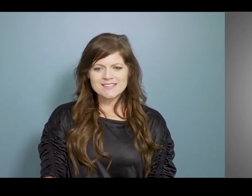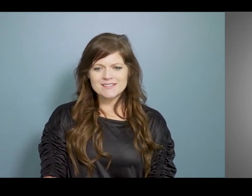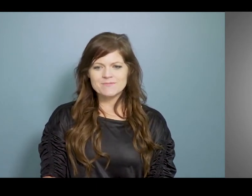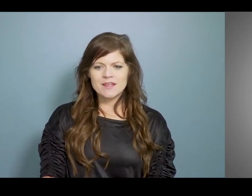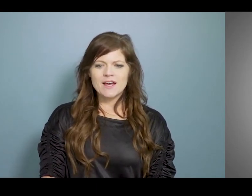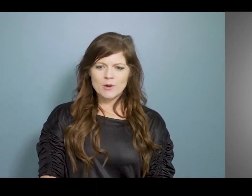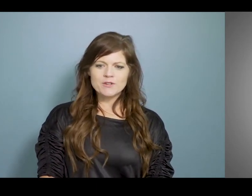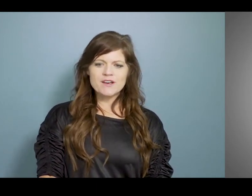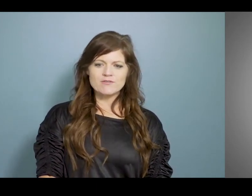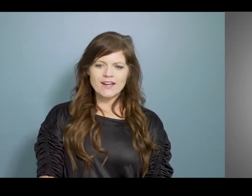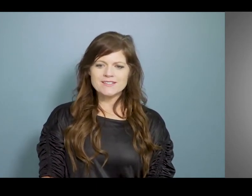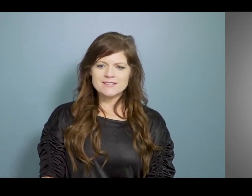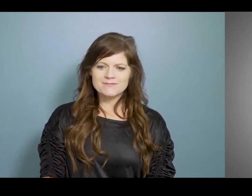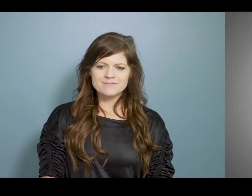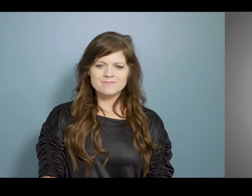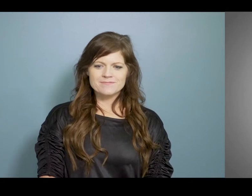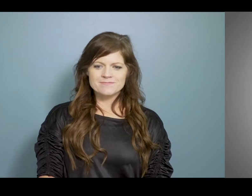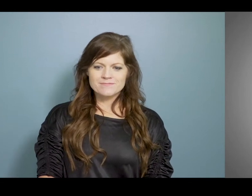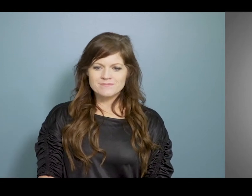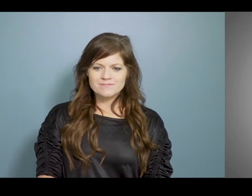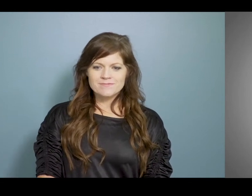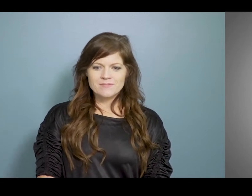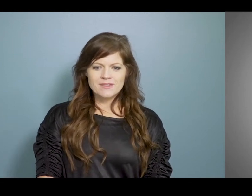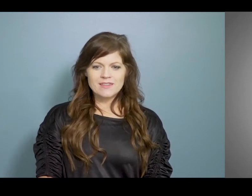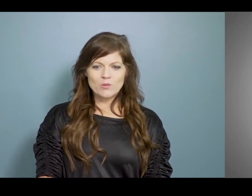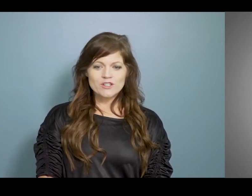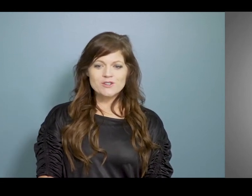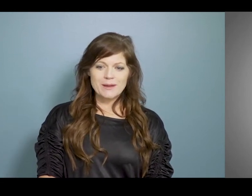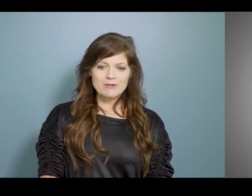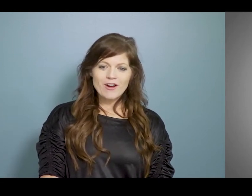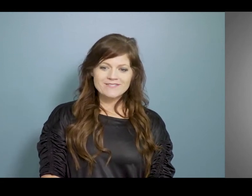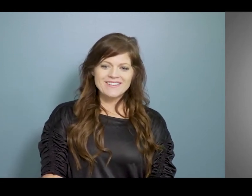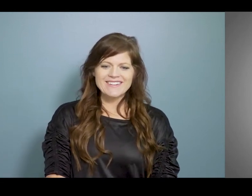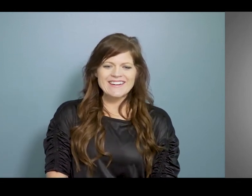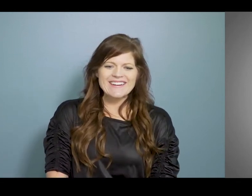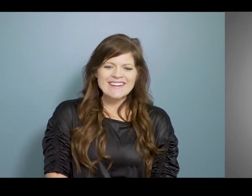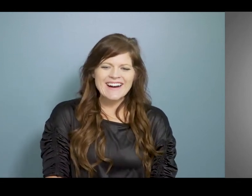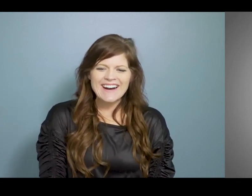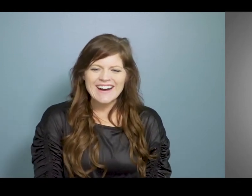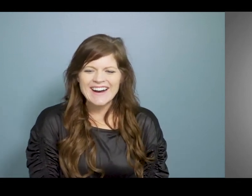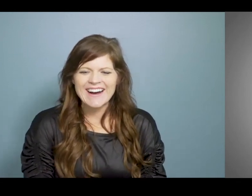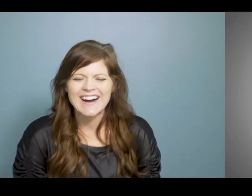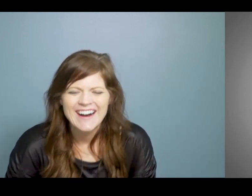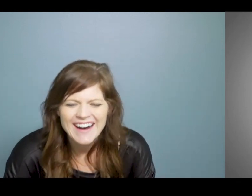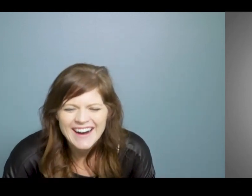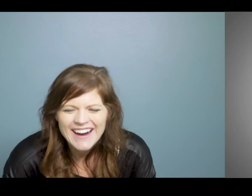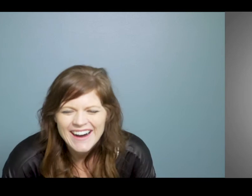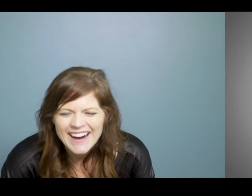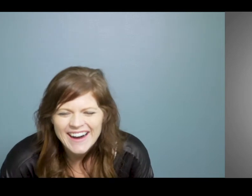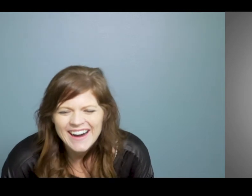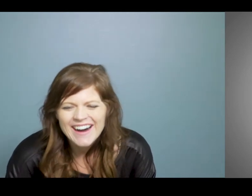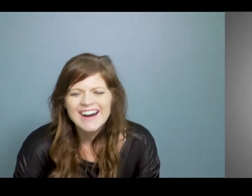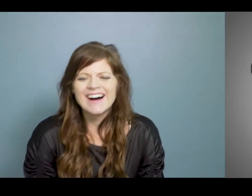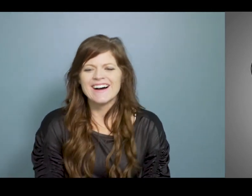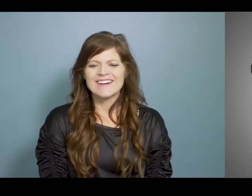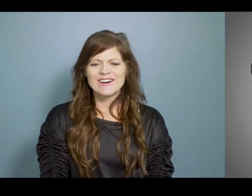up. This means making room for difficult feelings and being kind to yourself. As this crisis unfolds,